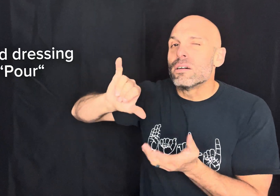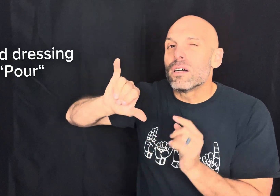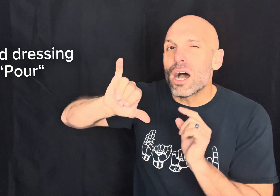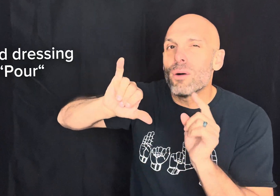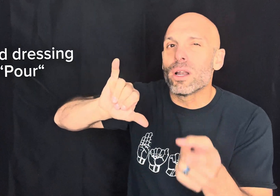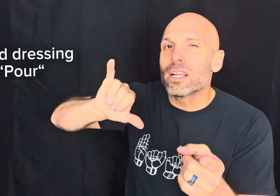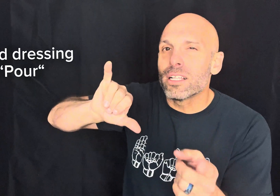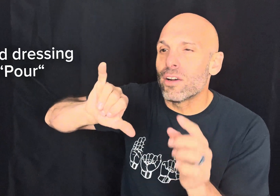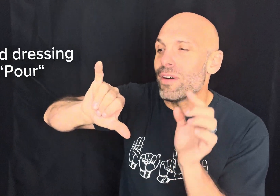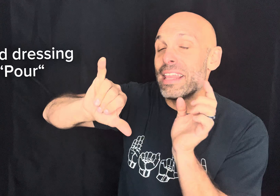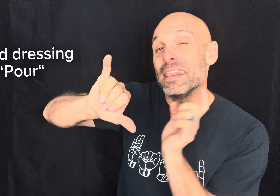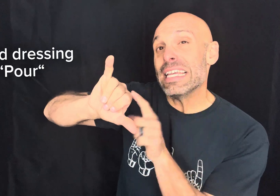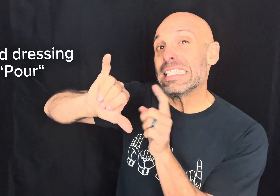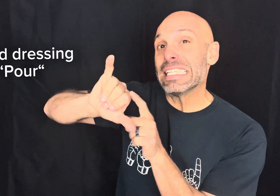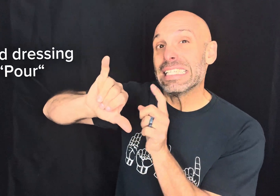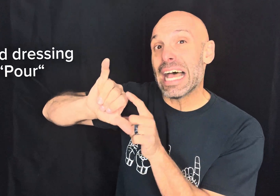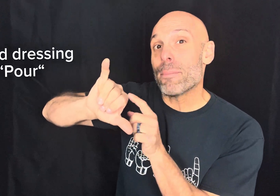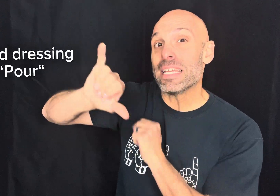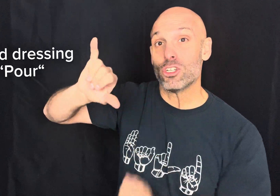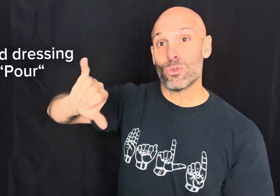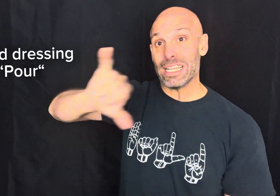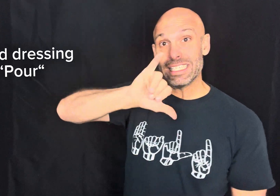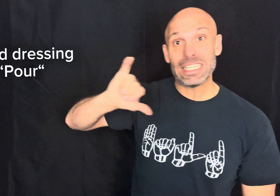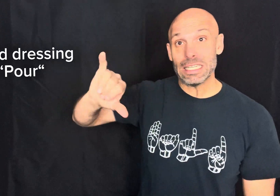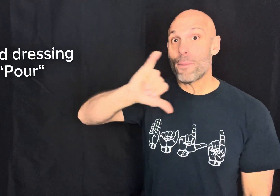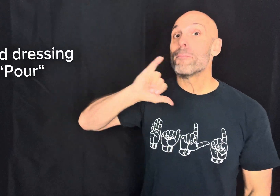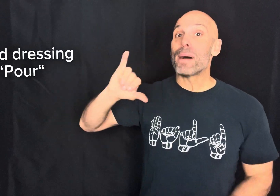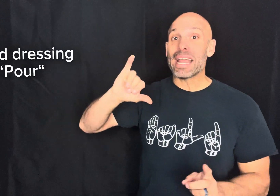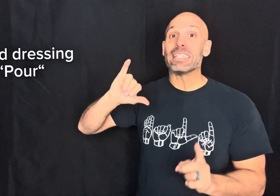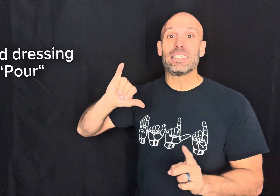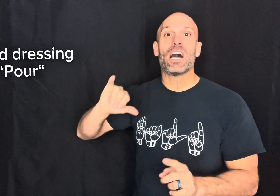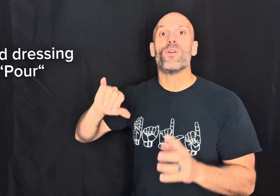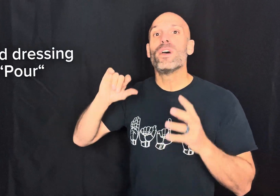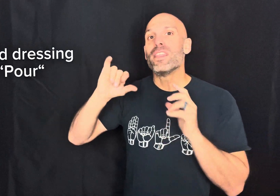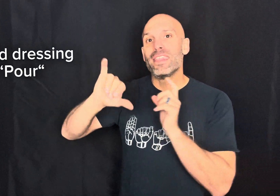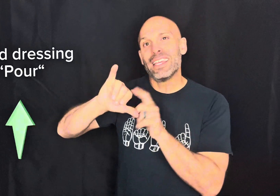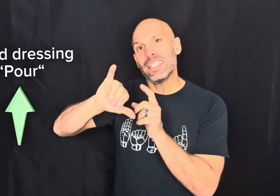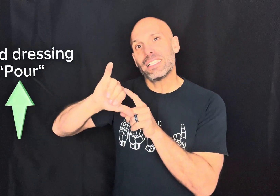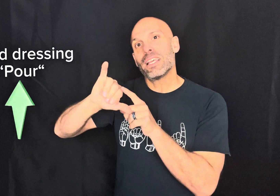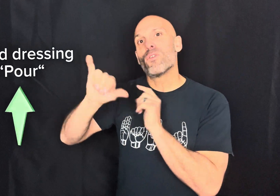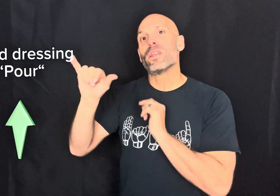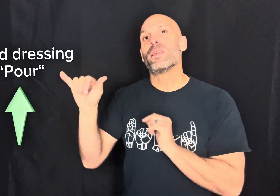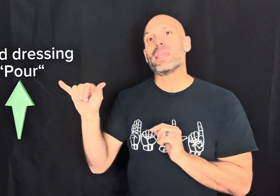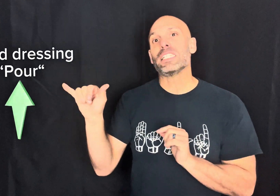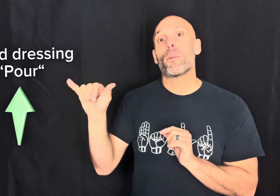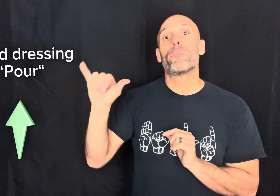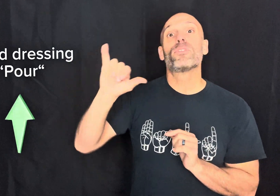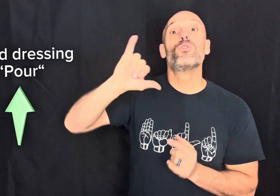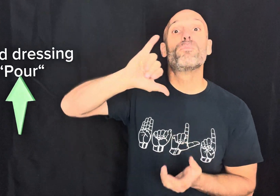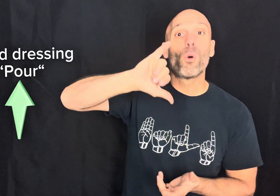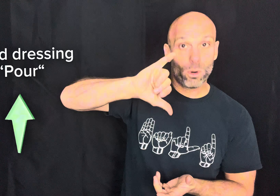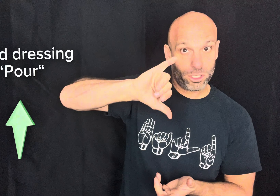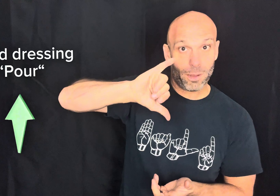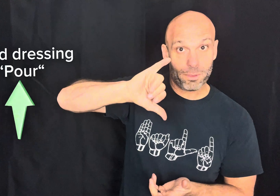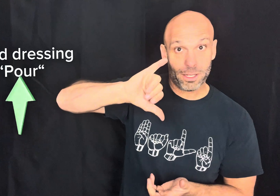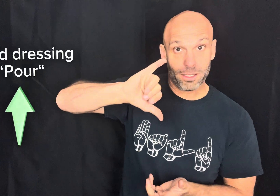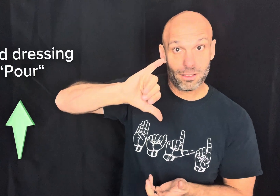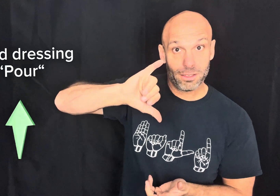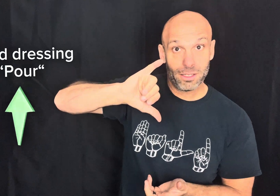I wanna clarify, this does not mean dressing by itself. This means to pour something.